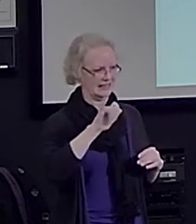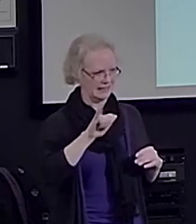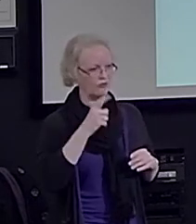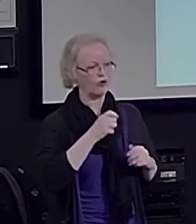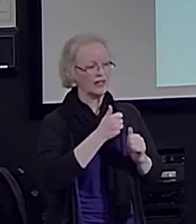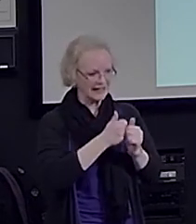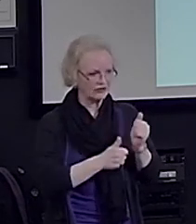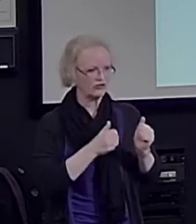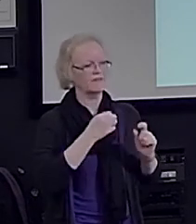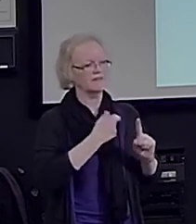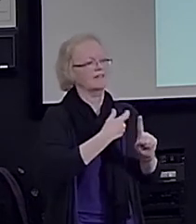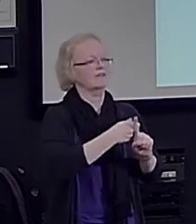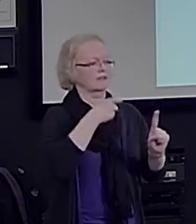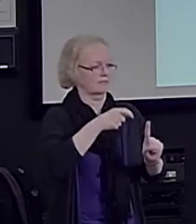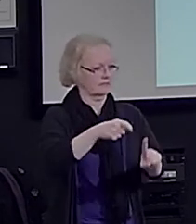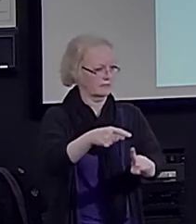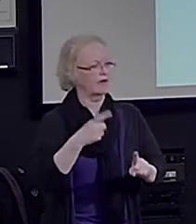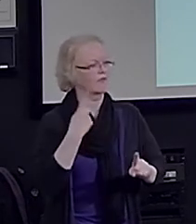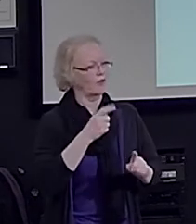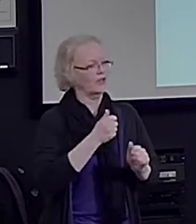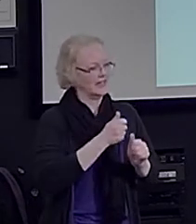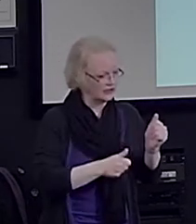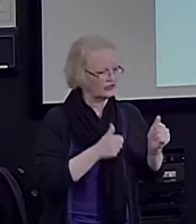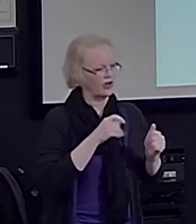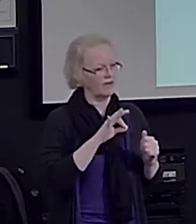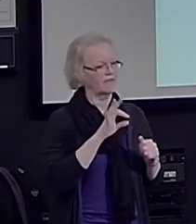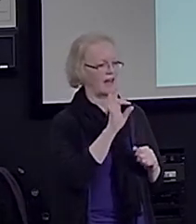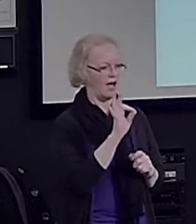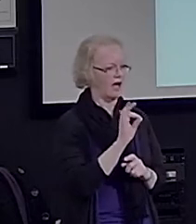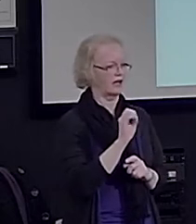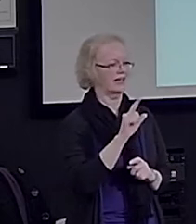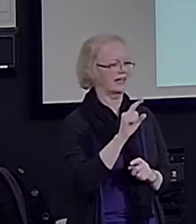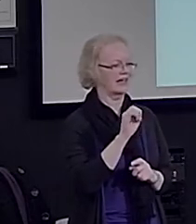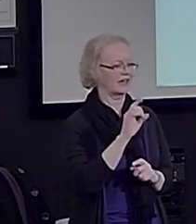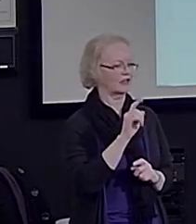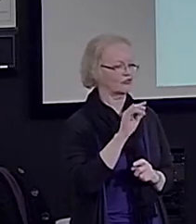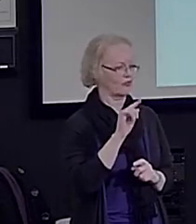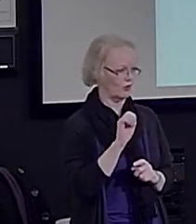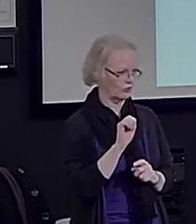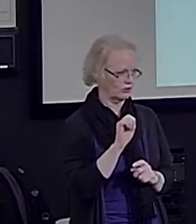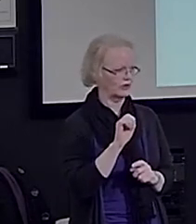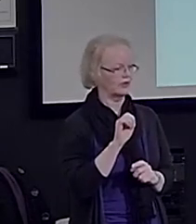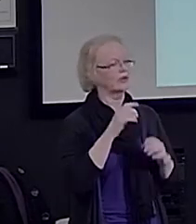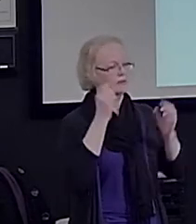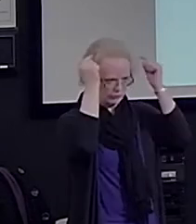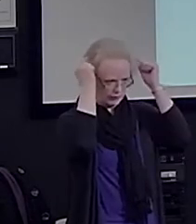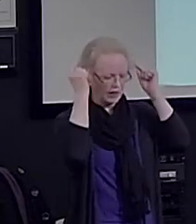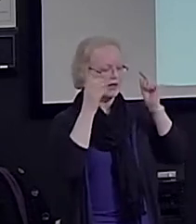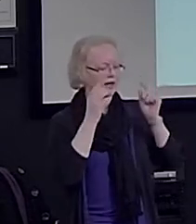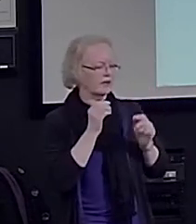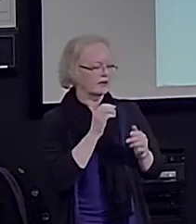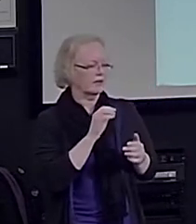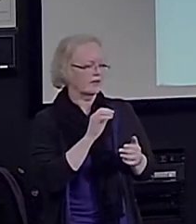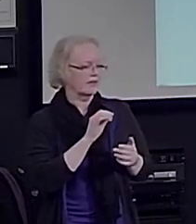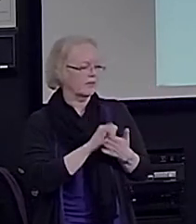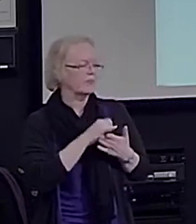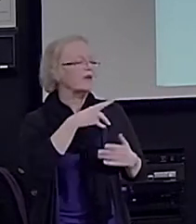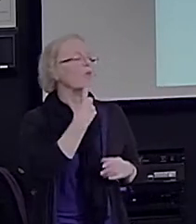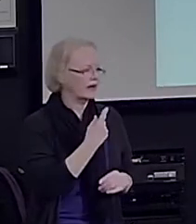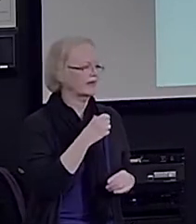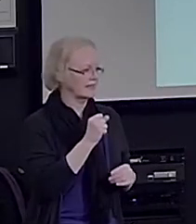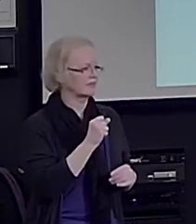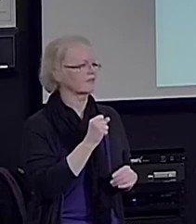nine electrode sites by group for the p1 the p1 is the first sensory peak that signals that a stimulus